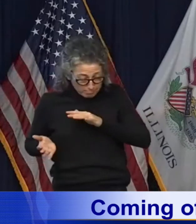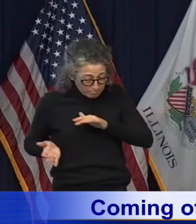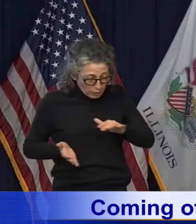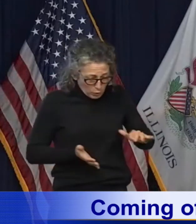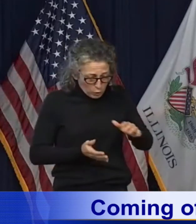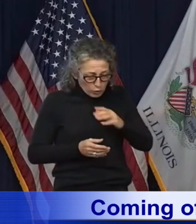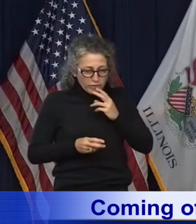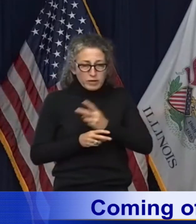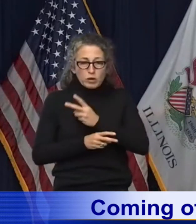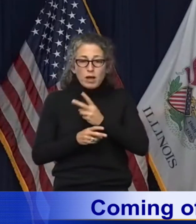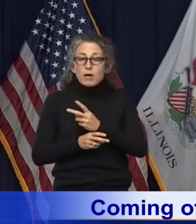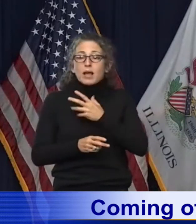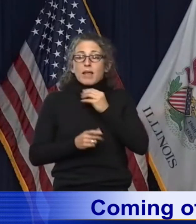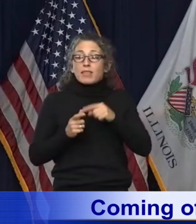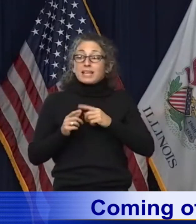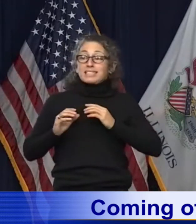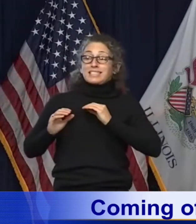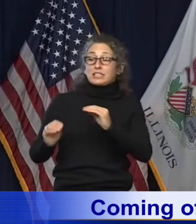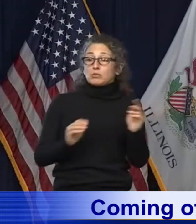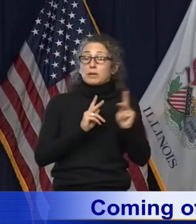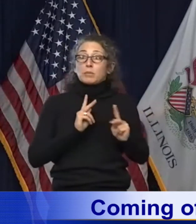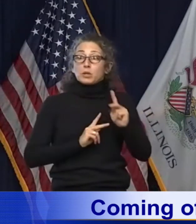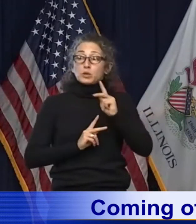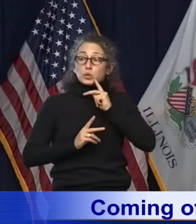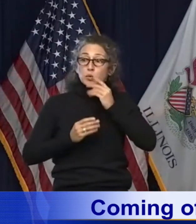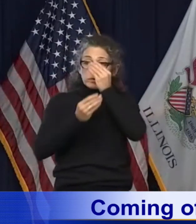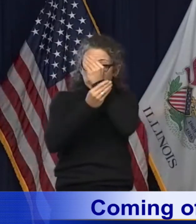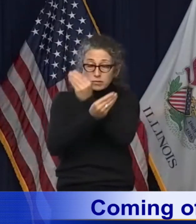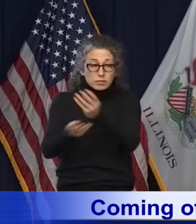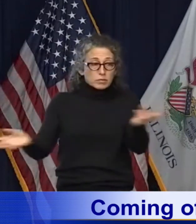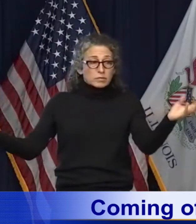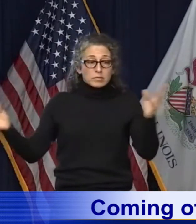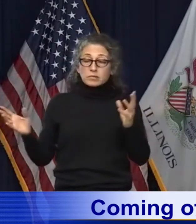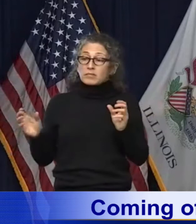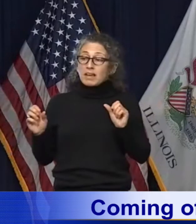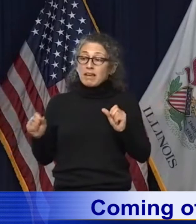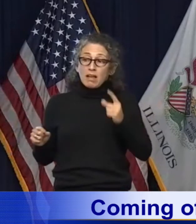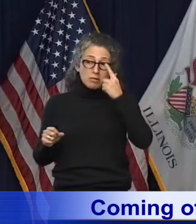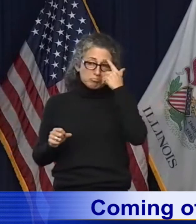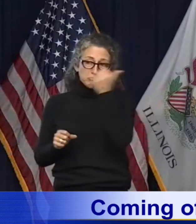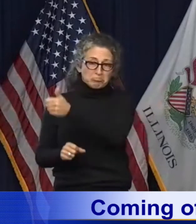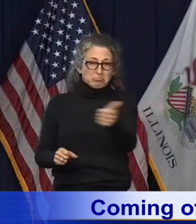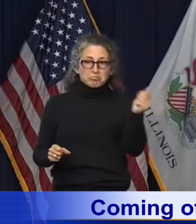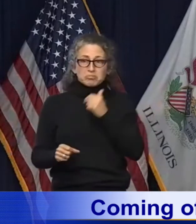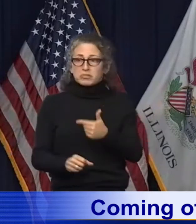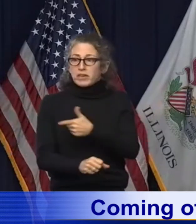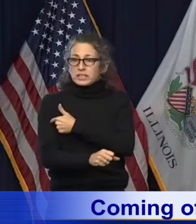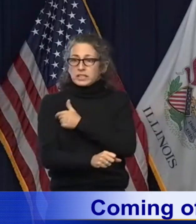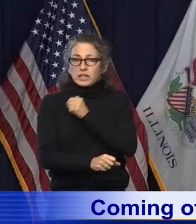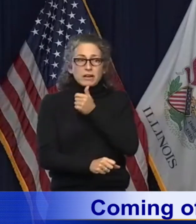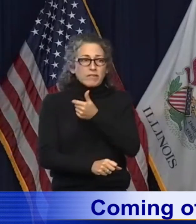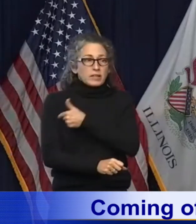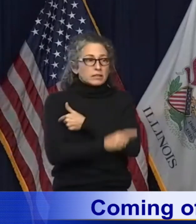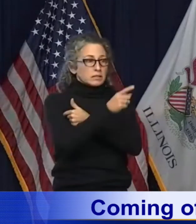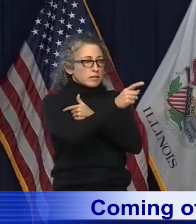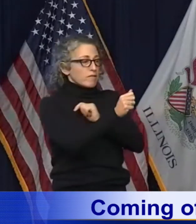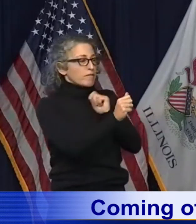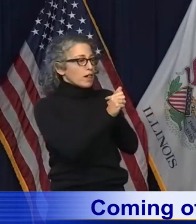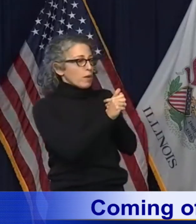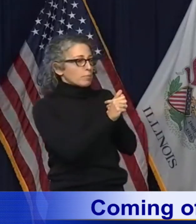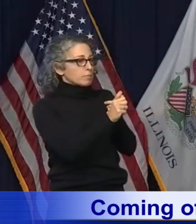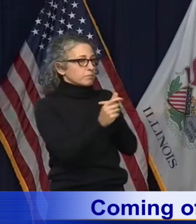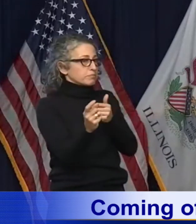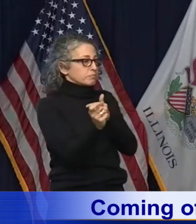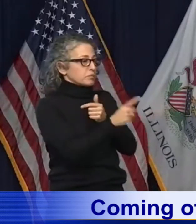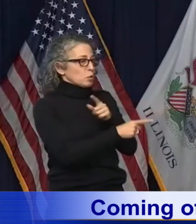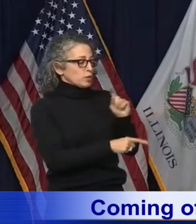to allay their fears, at least educate them fully so that they can make their own individual choices. We'll do one more in the room. To yesterday, I think you